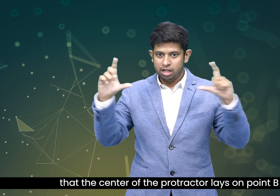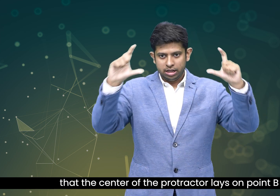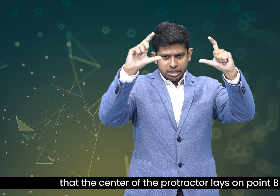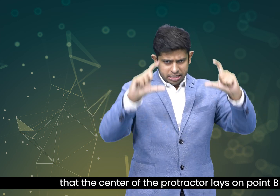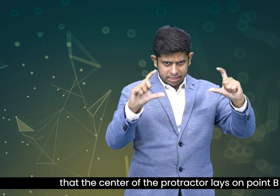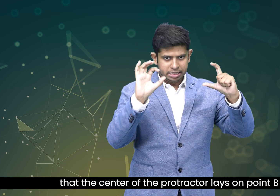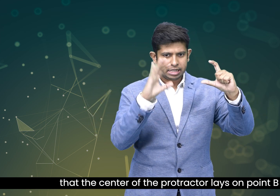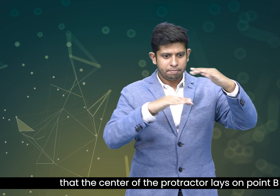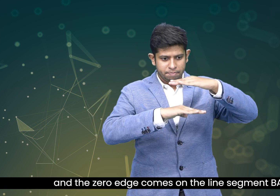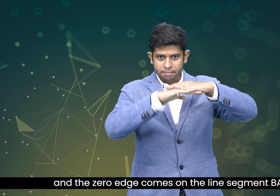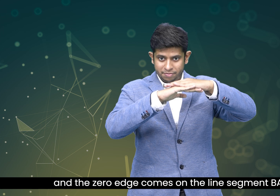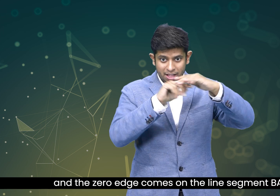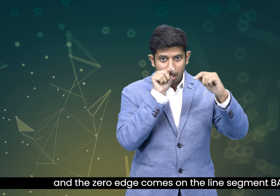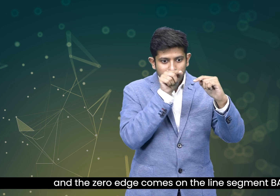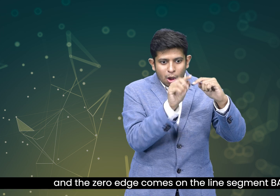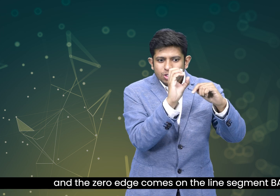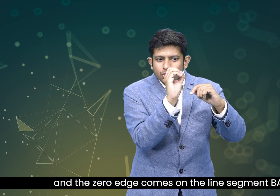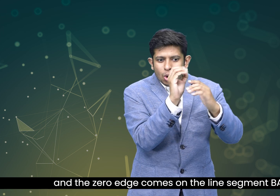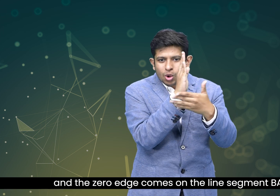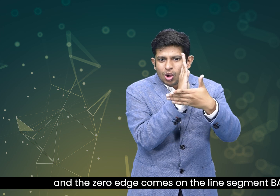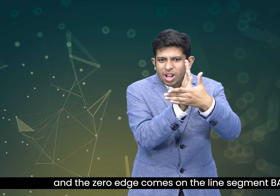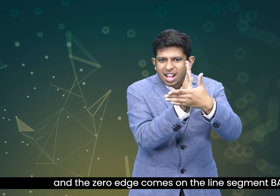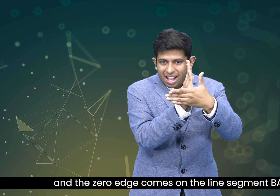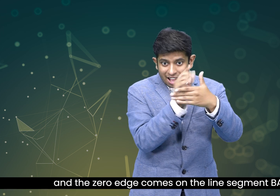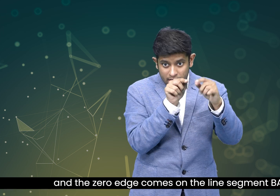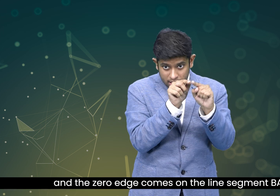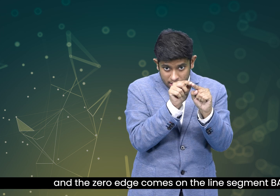B and the zero edge comes on the line segment BA.